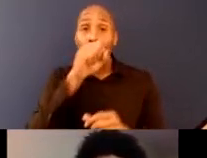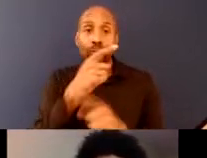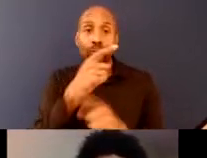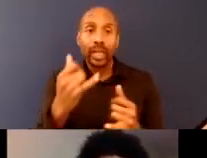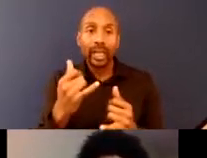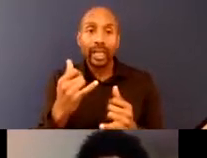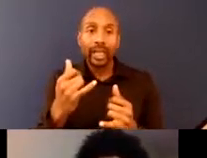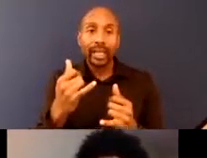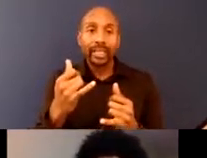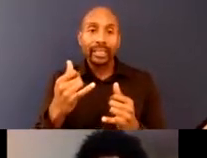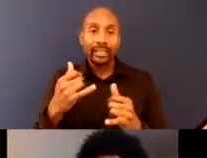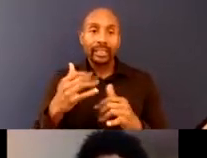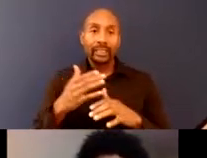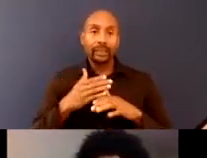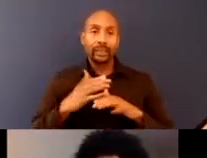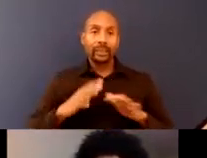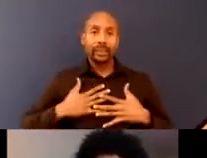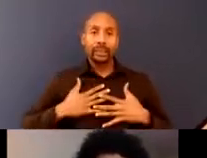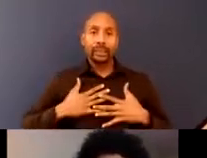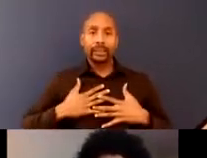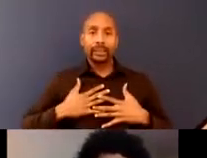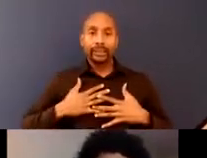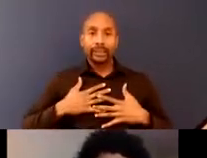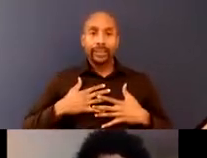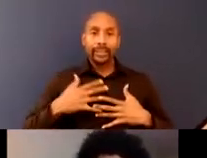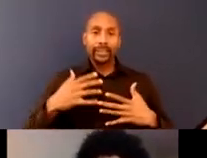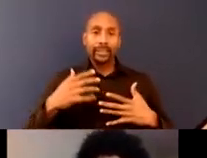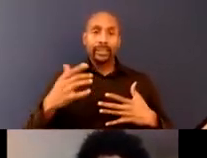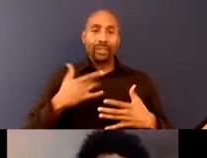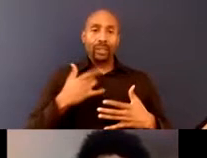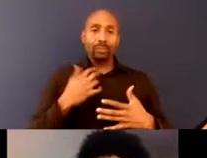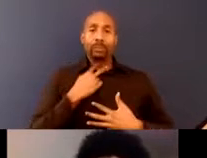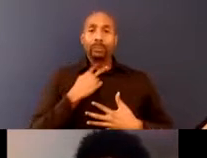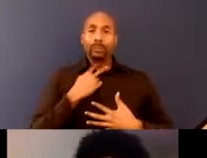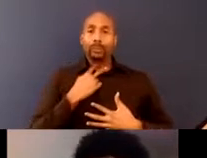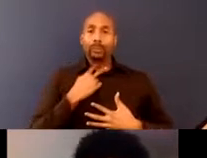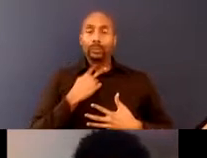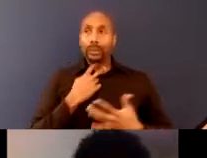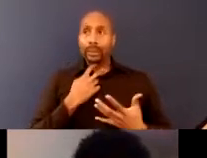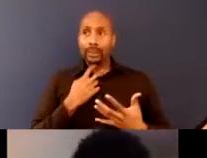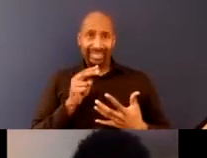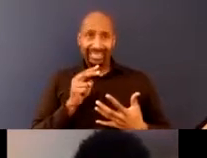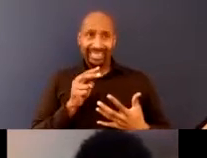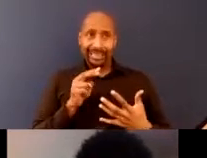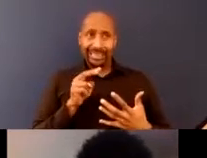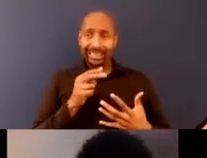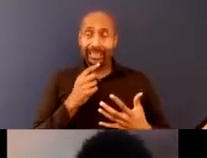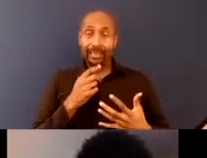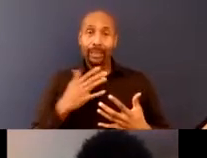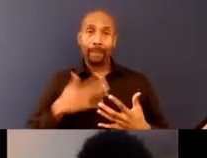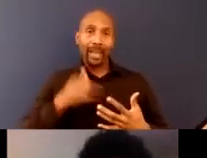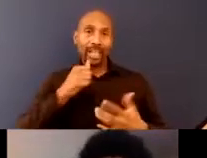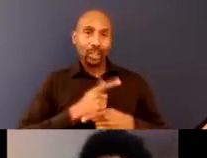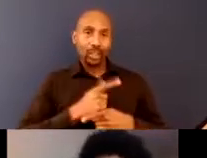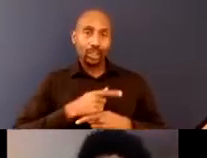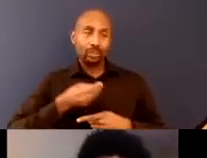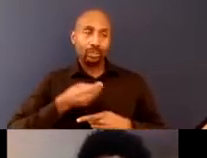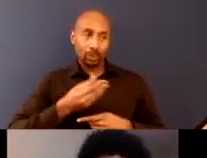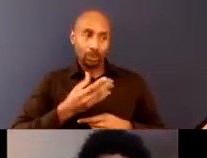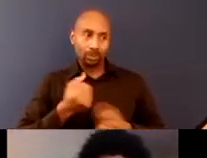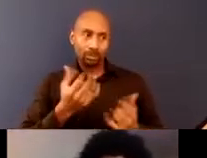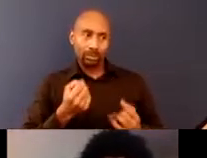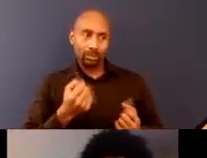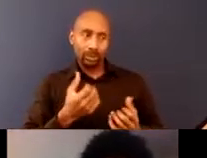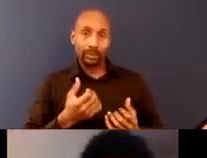palm. My sister feeds me signs between gulps of sorrow. I was not always